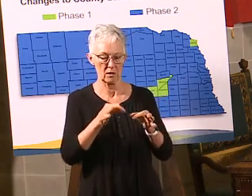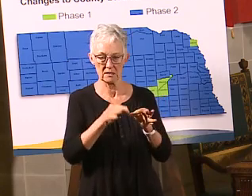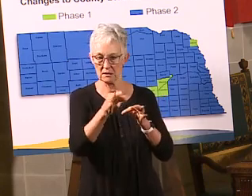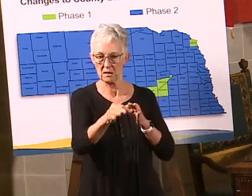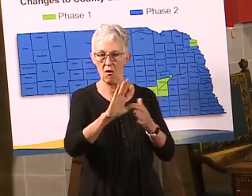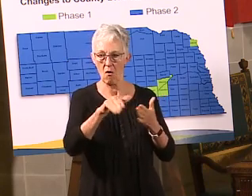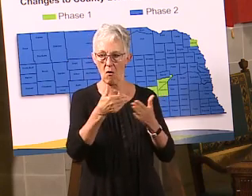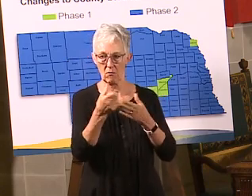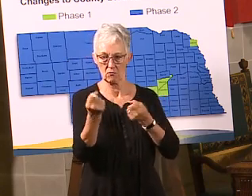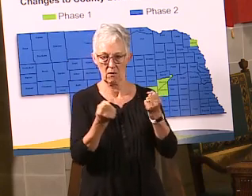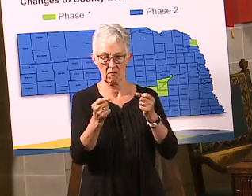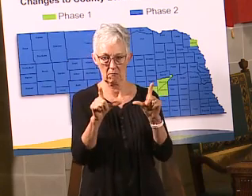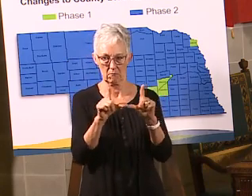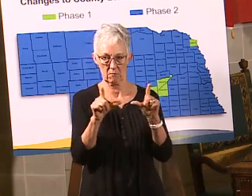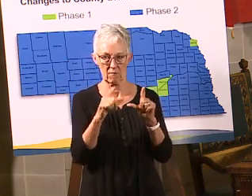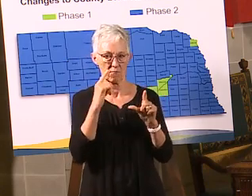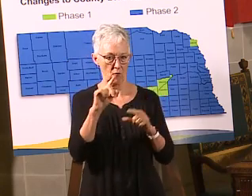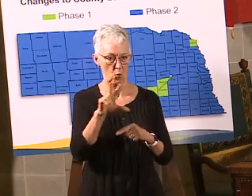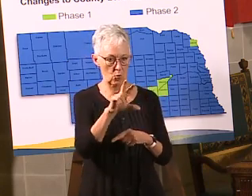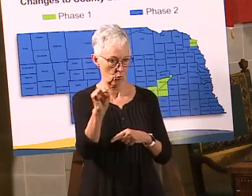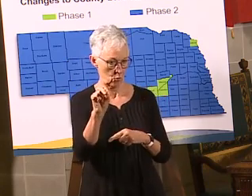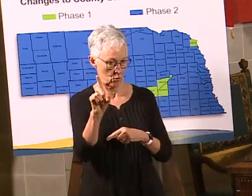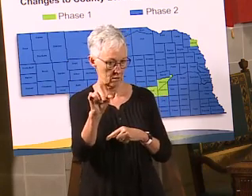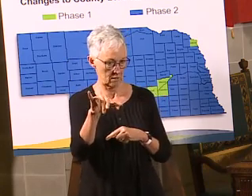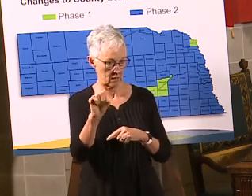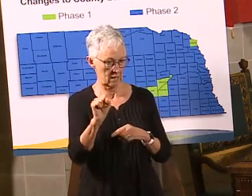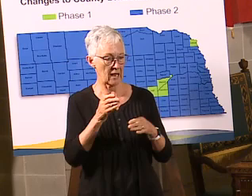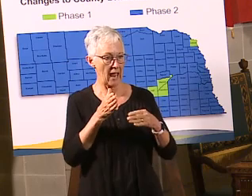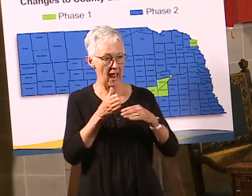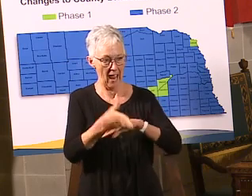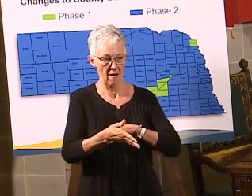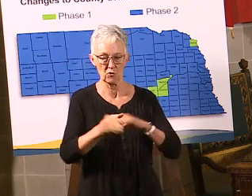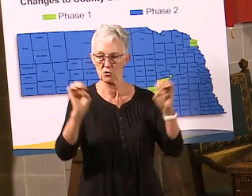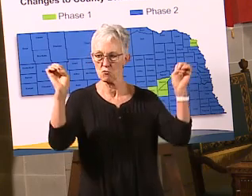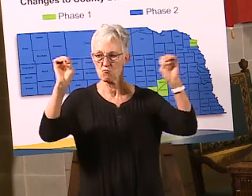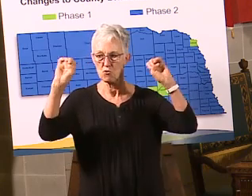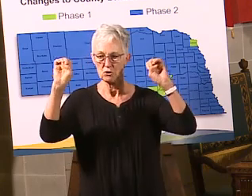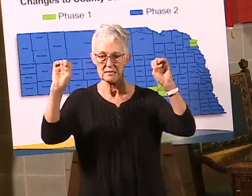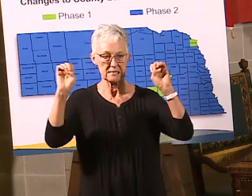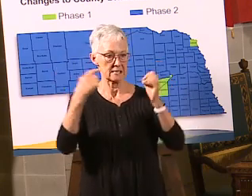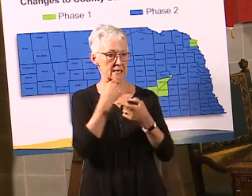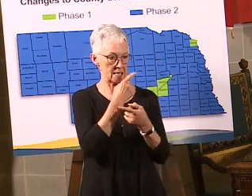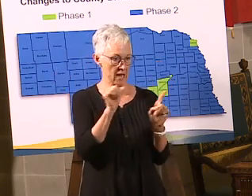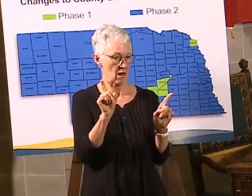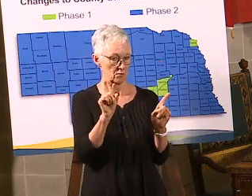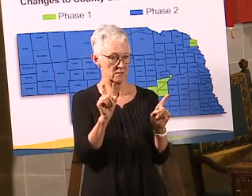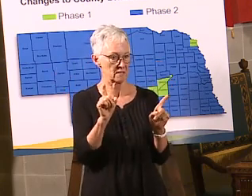cards until 30 days after the emergency declaration is lifted. This was great news for our